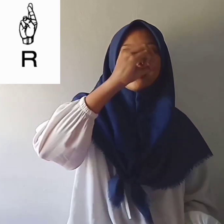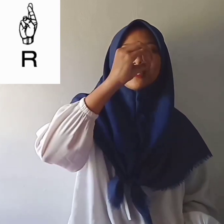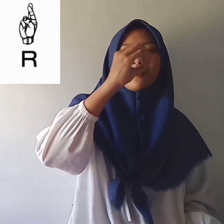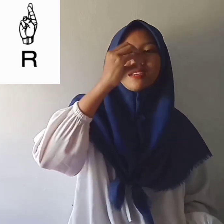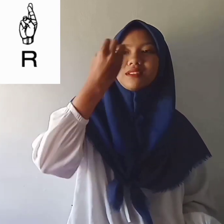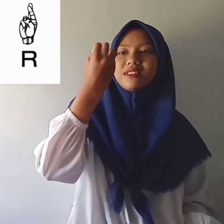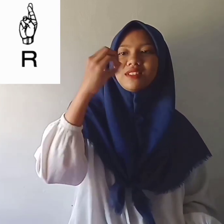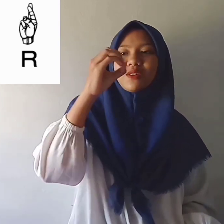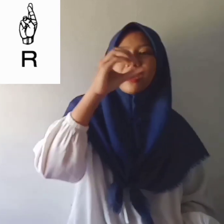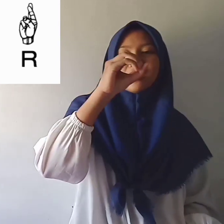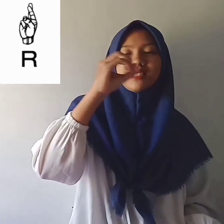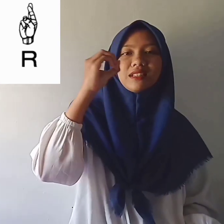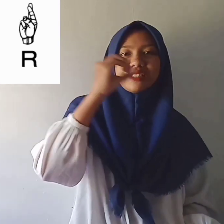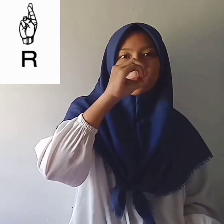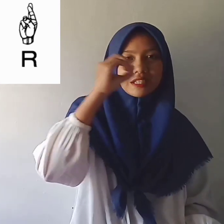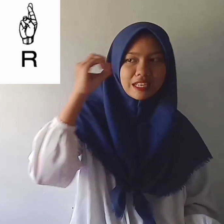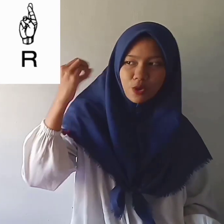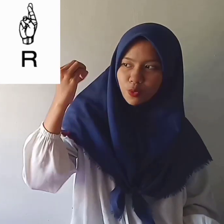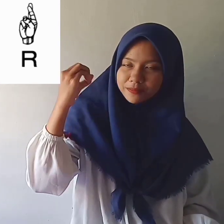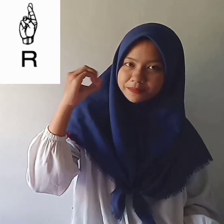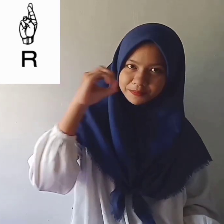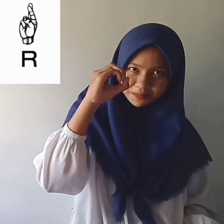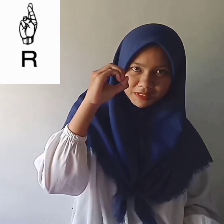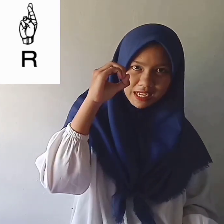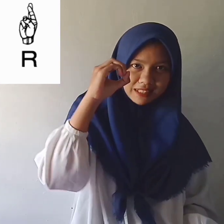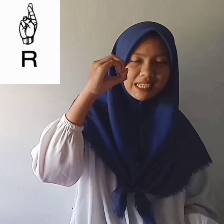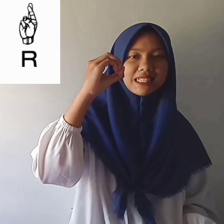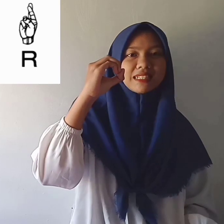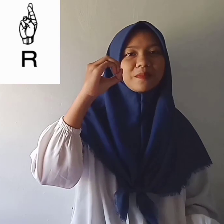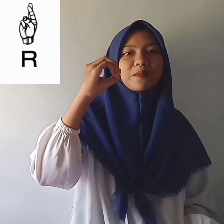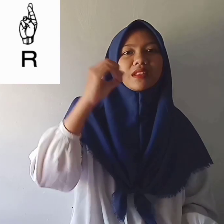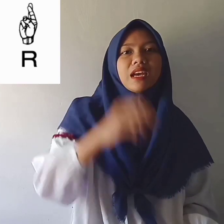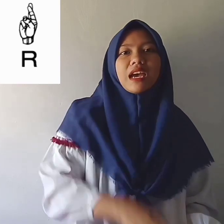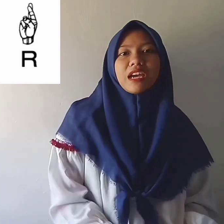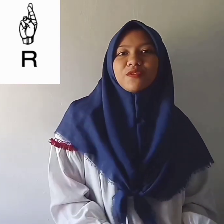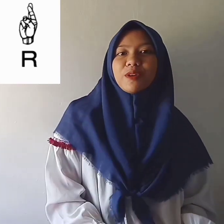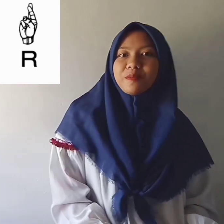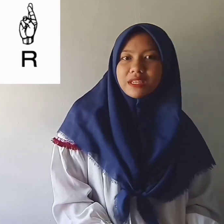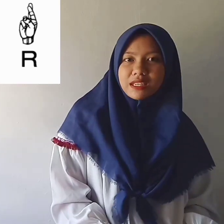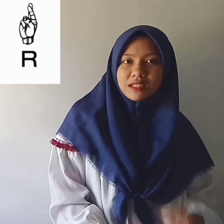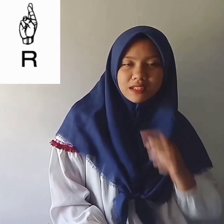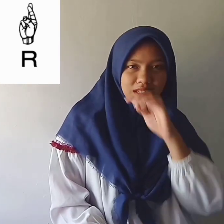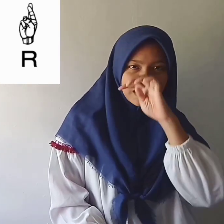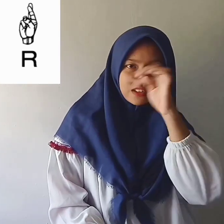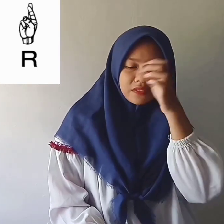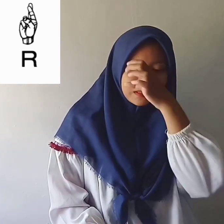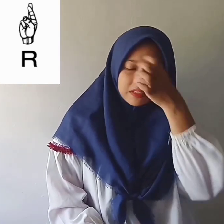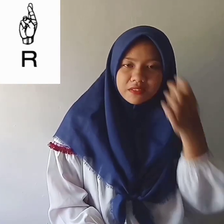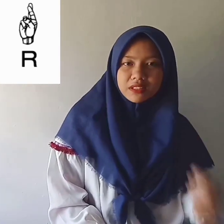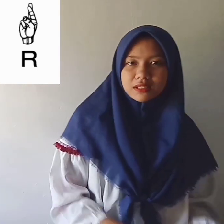just make your hand in the shape just like O, like this. And for P, it's kind of little bit difficult